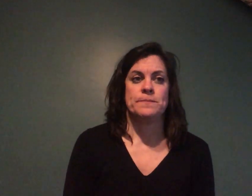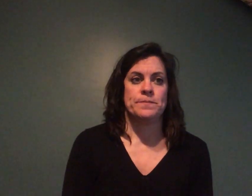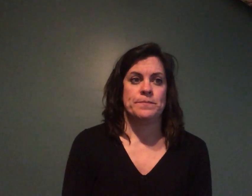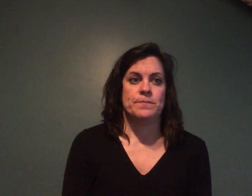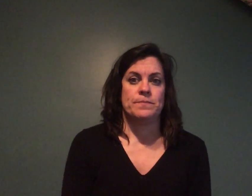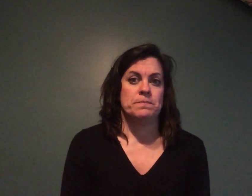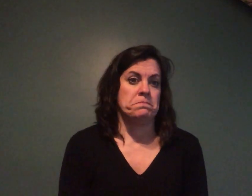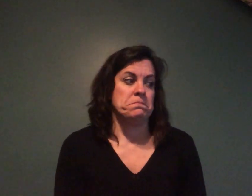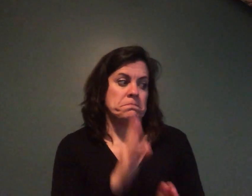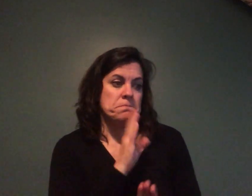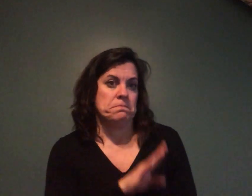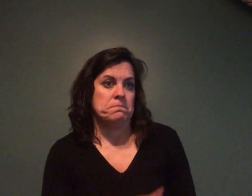Don't remember?